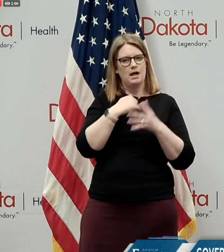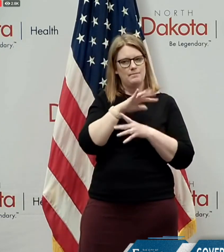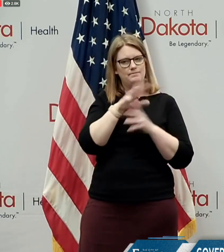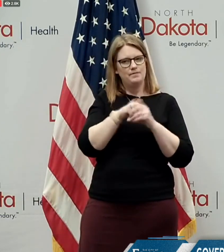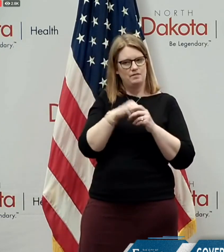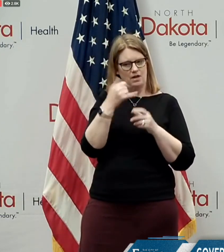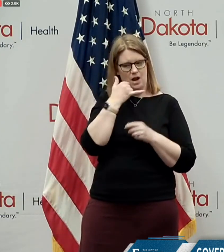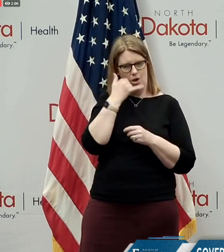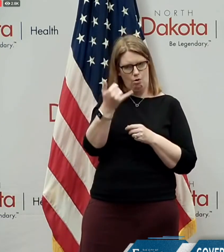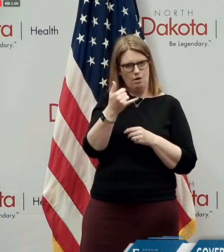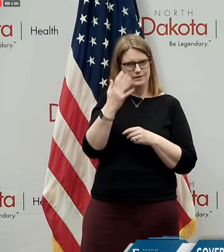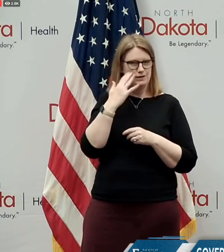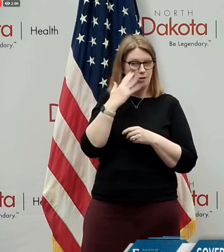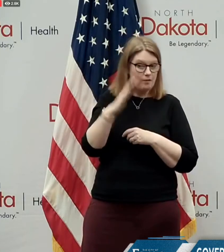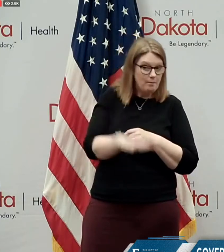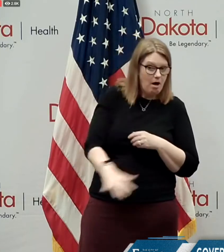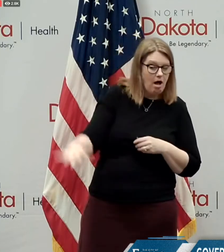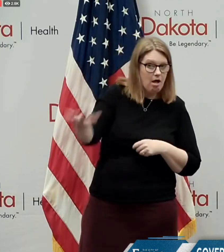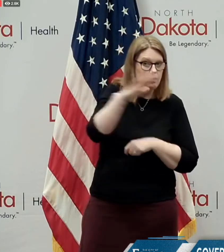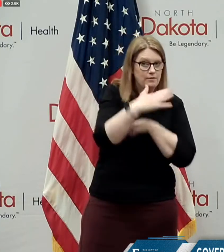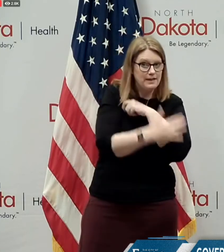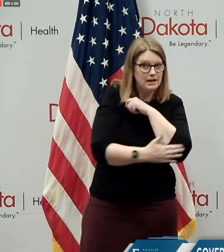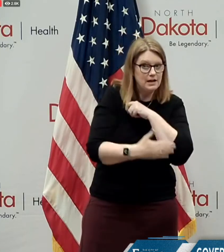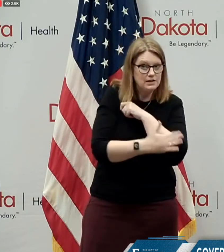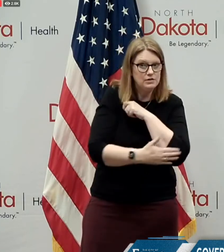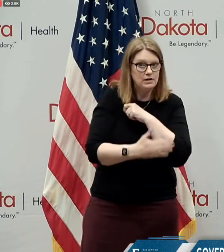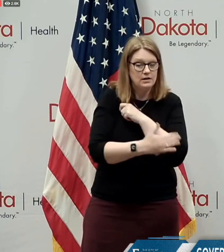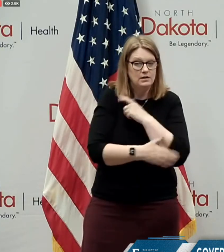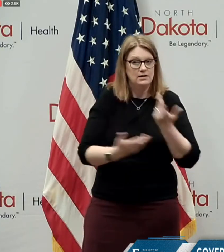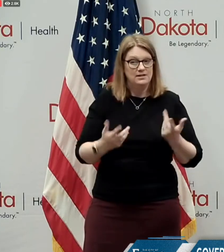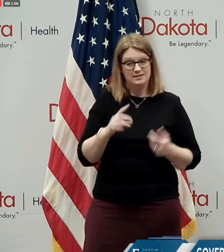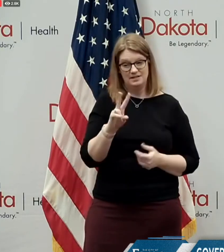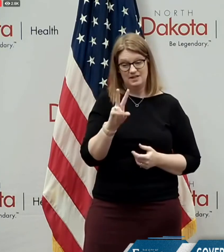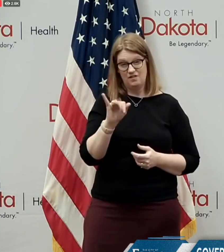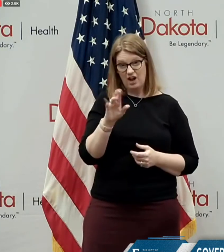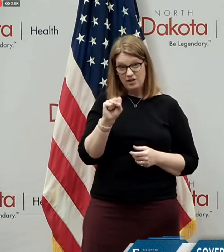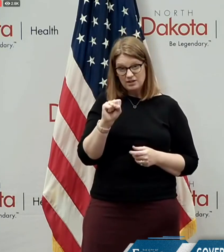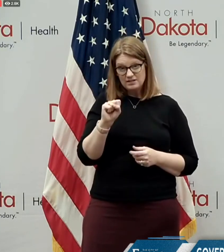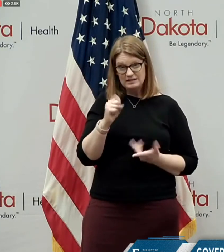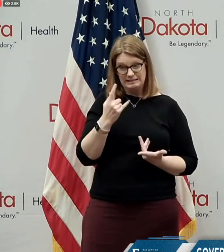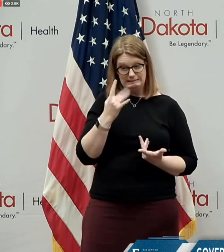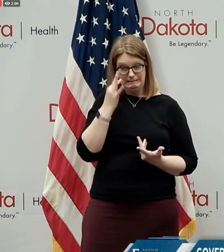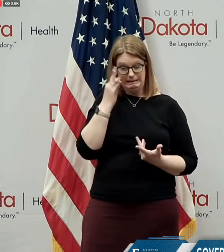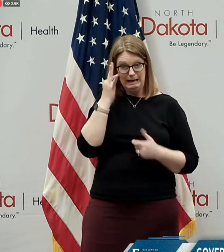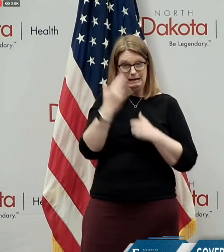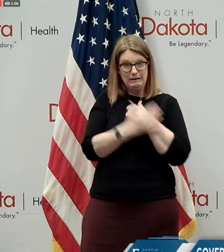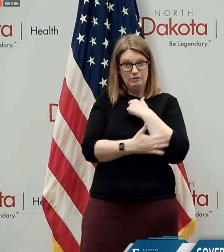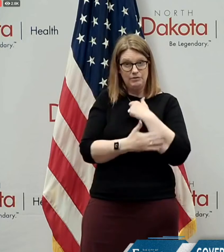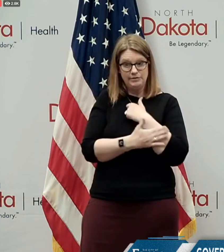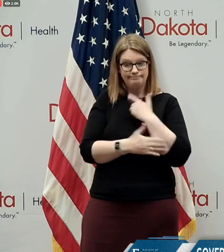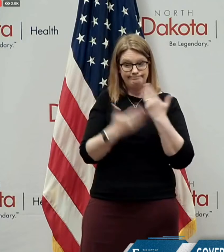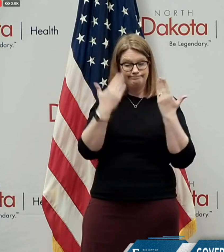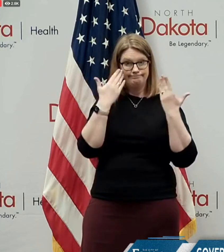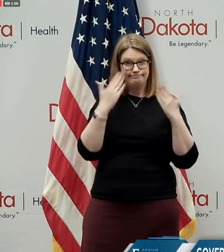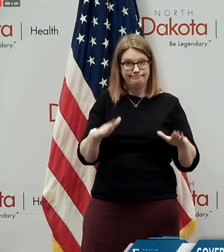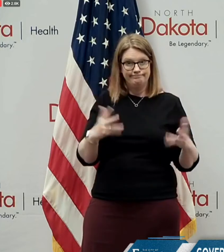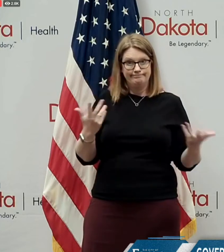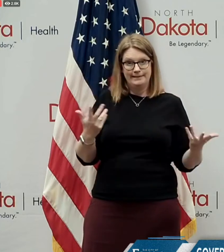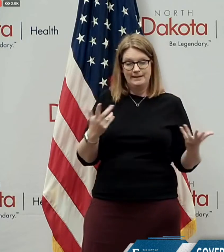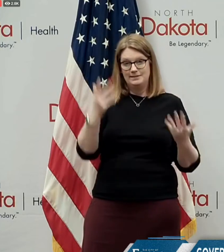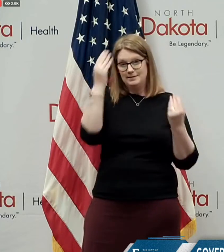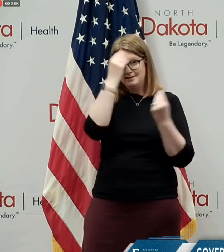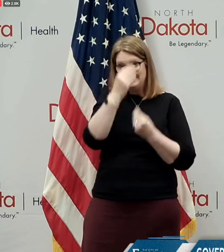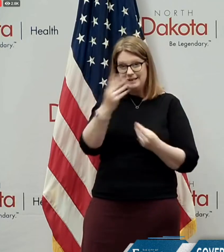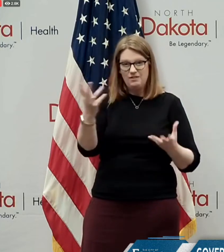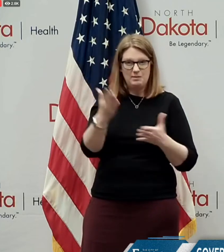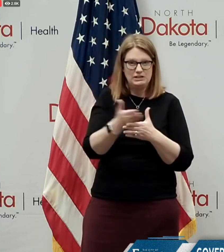nationally that the viruses in the country are still somewhat unknown, because of data sharing, because of